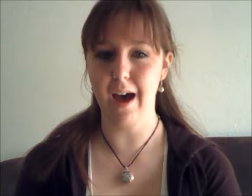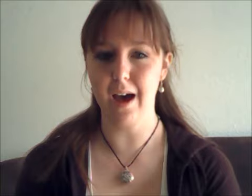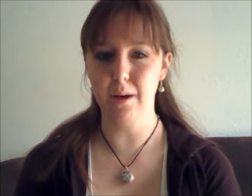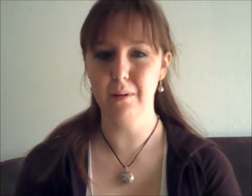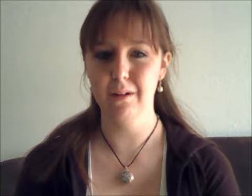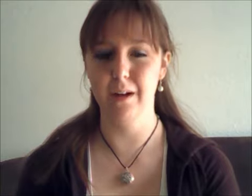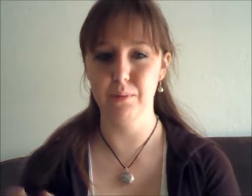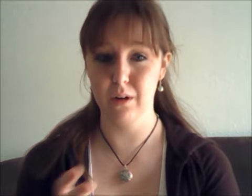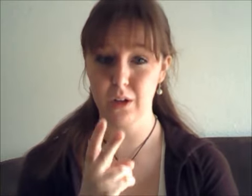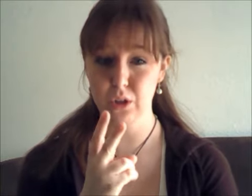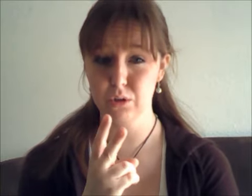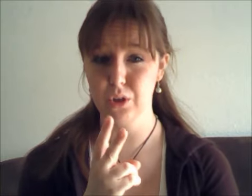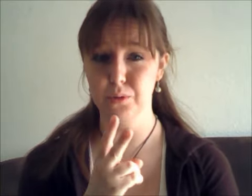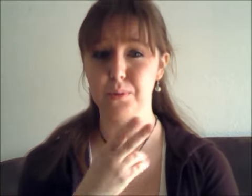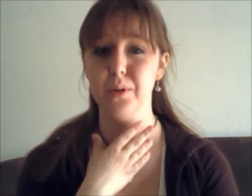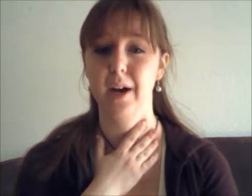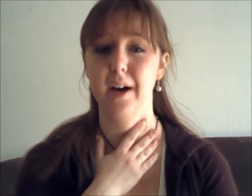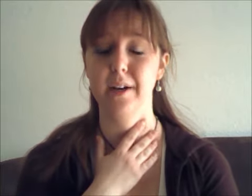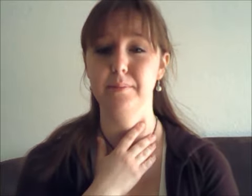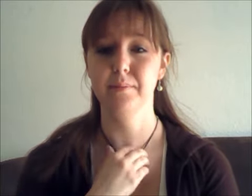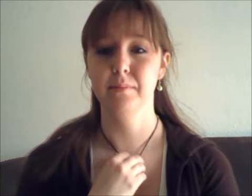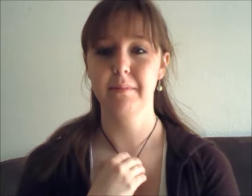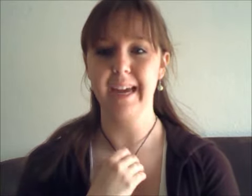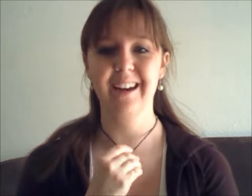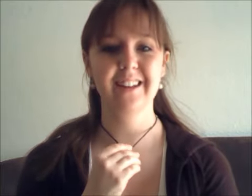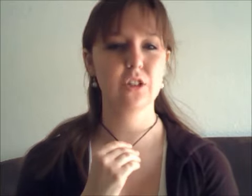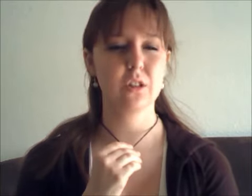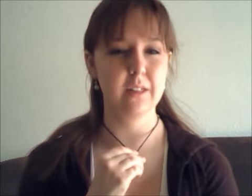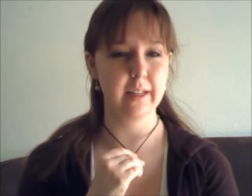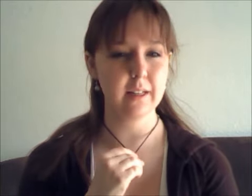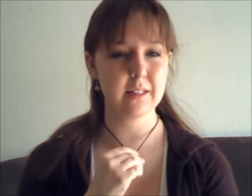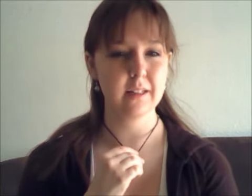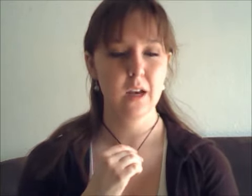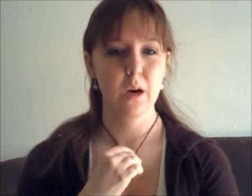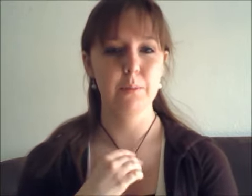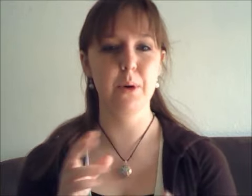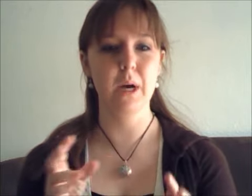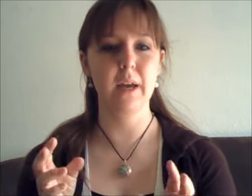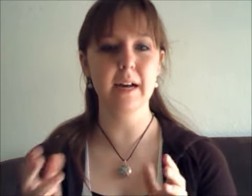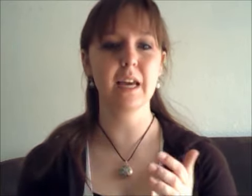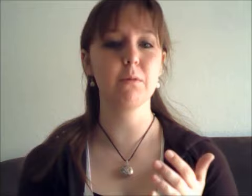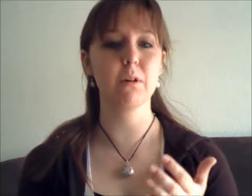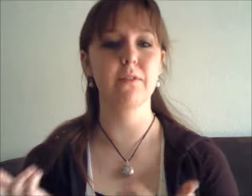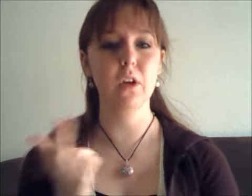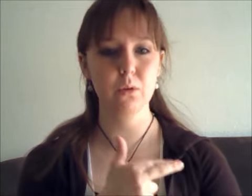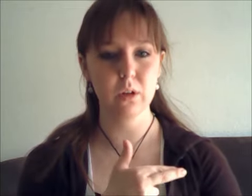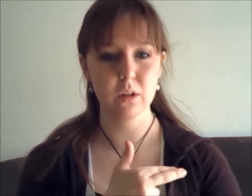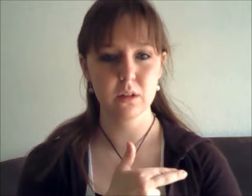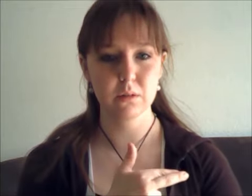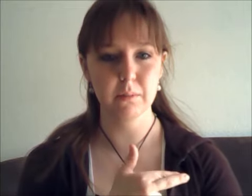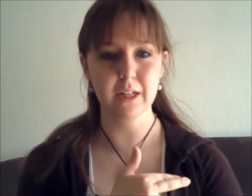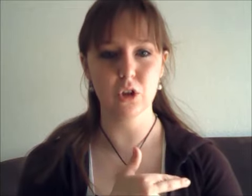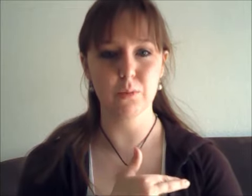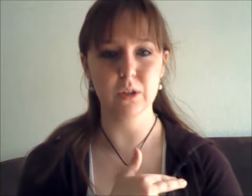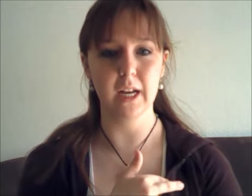lab and put it on YouTube. I kind of just did it, but as I reviewed my